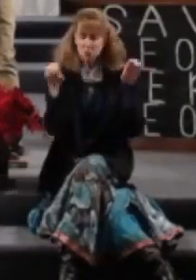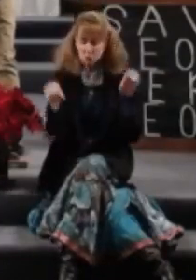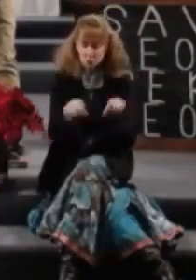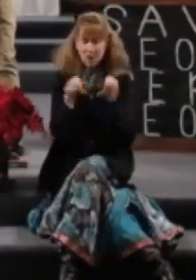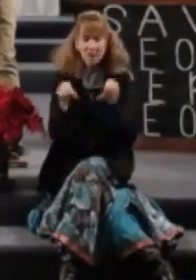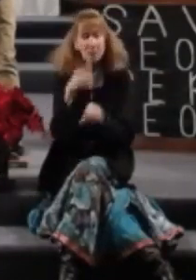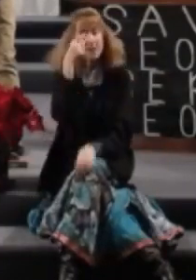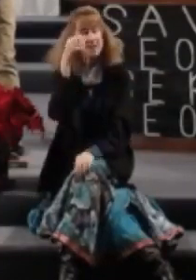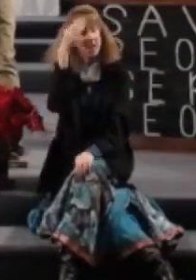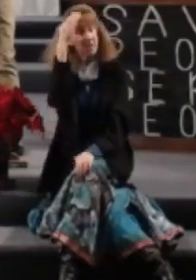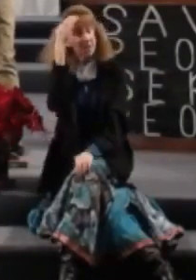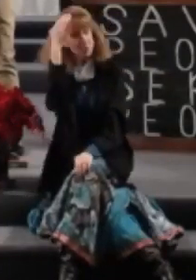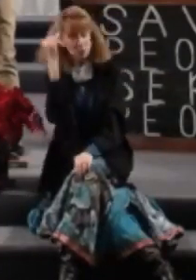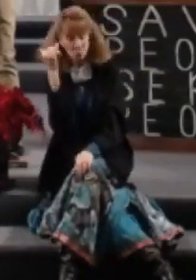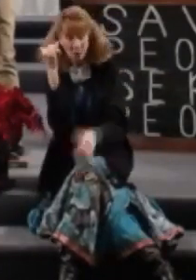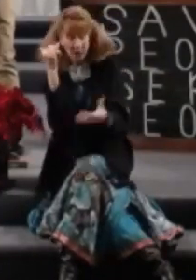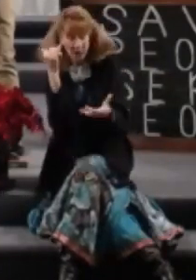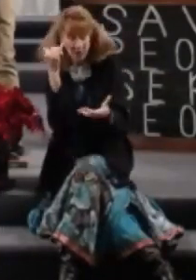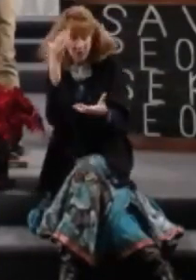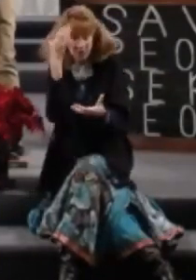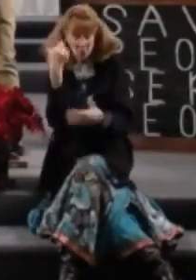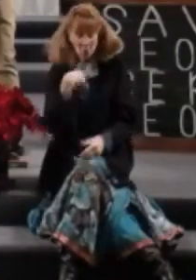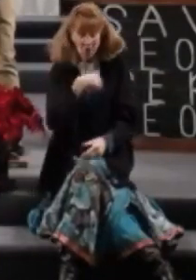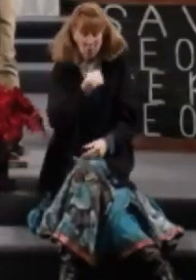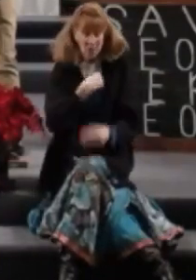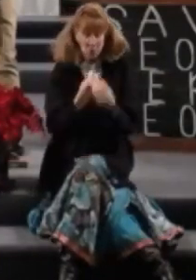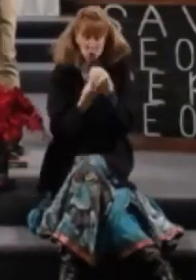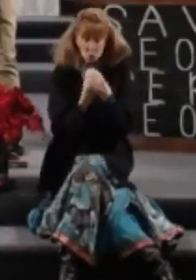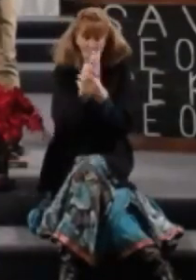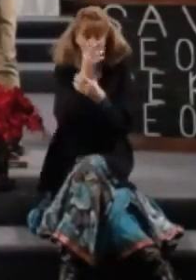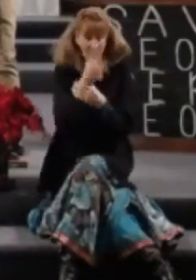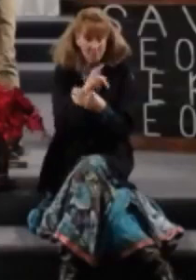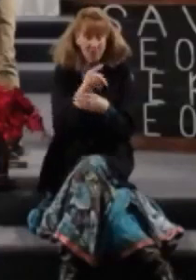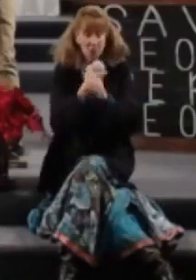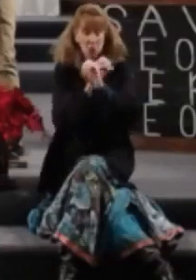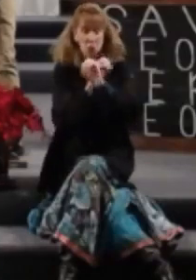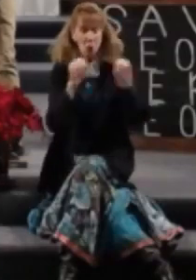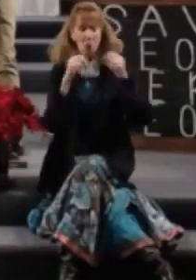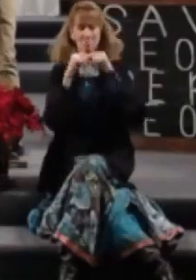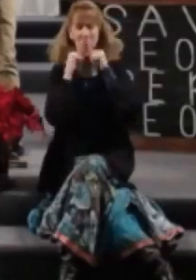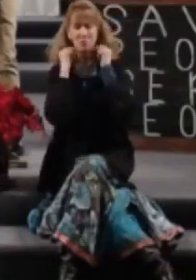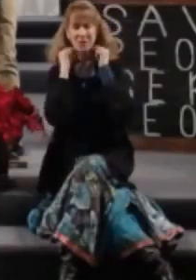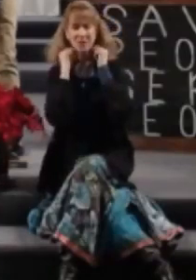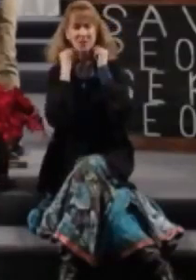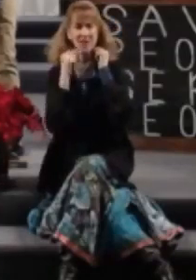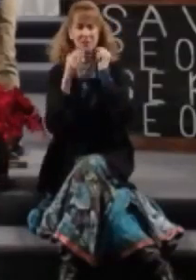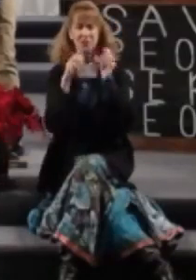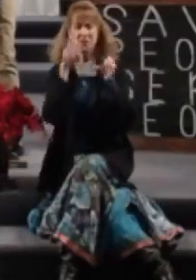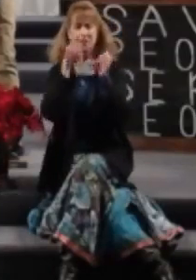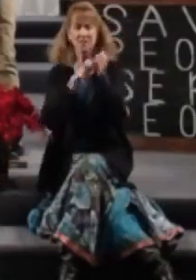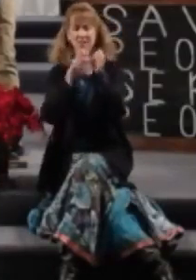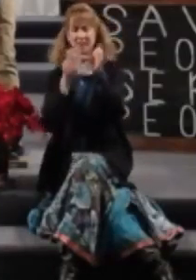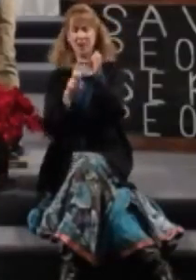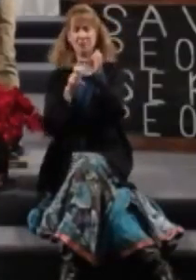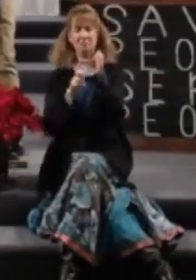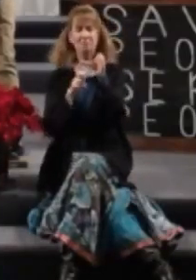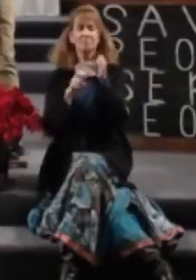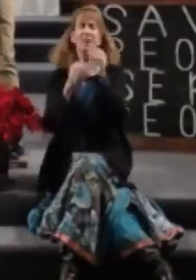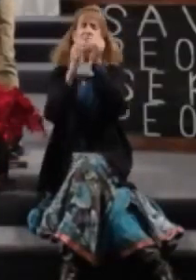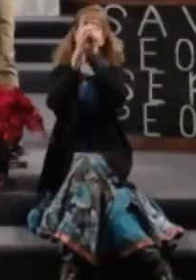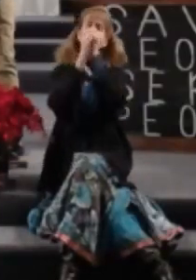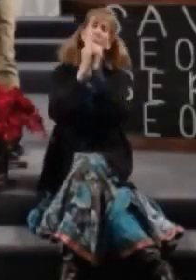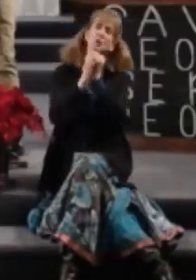because that's what grown-ups do. No priest of God ever sat down to